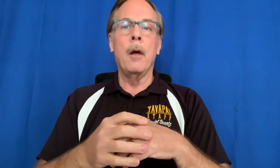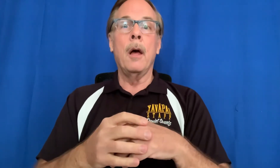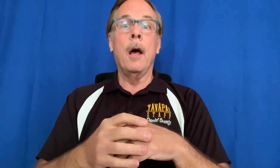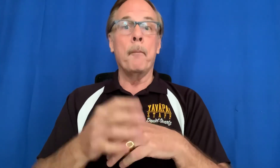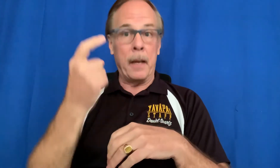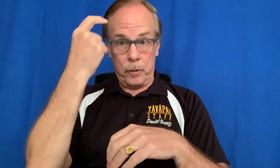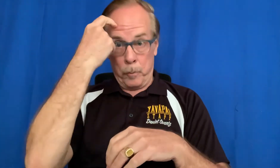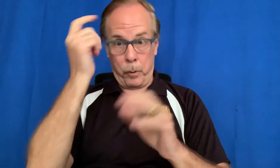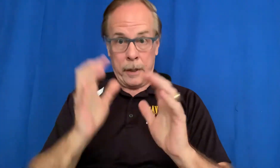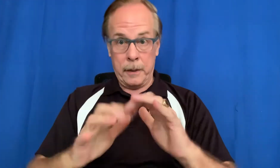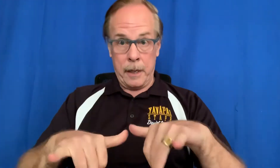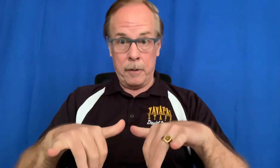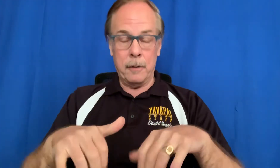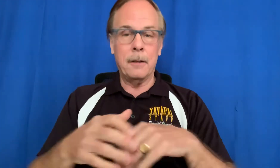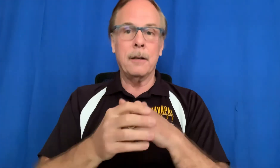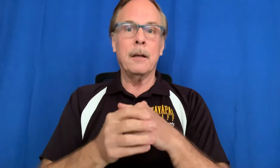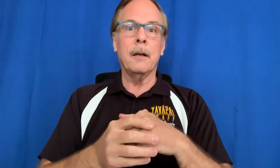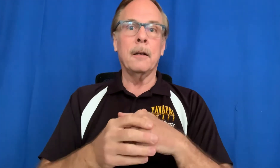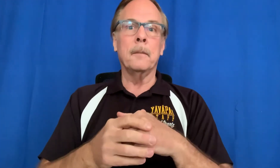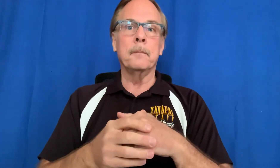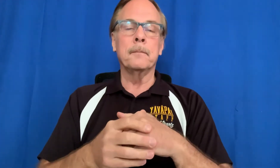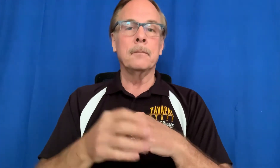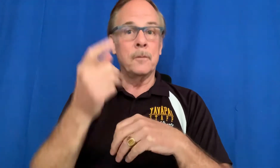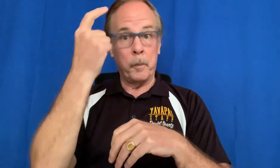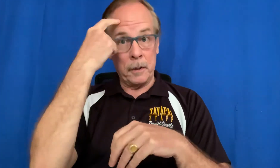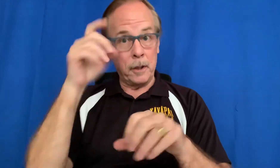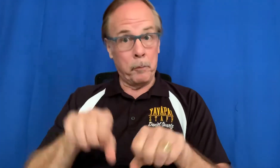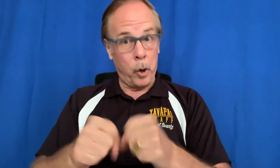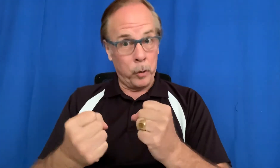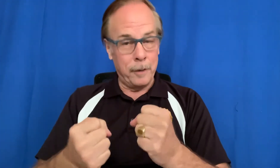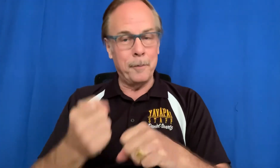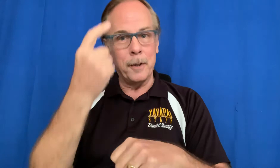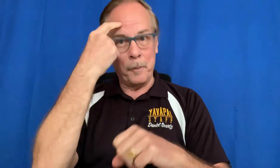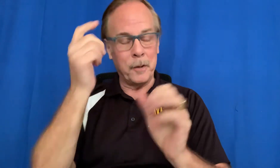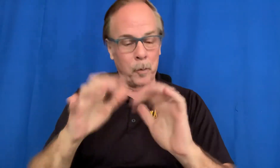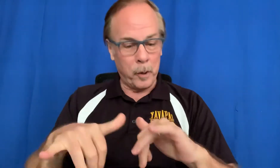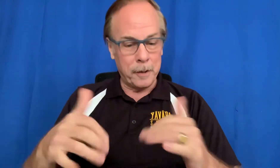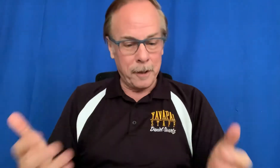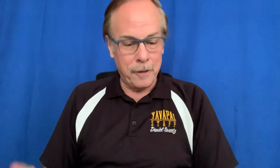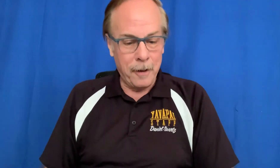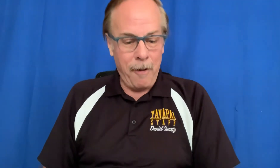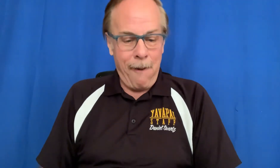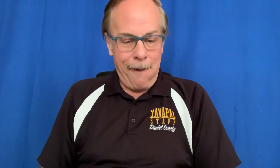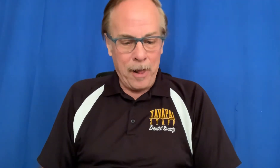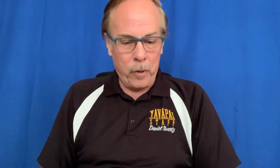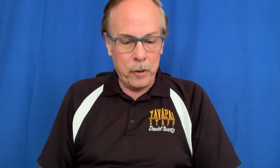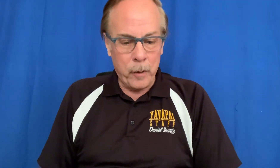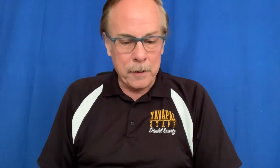a mental breakdown. You're mentally broken, but a mental breakdown. Anyway,